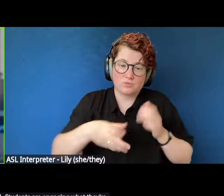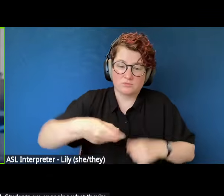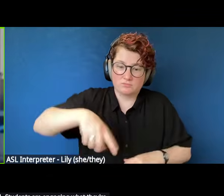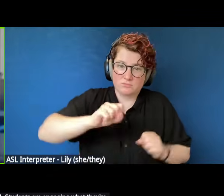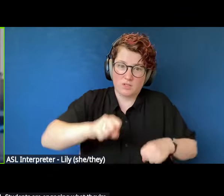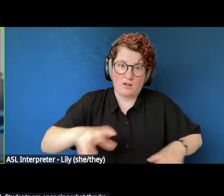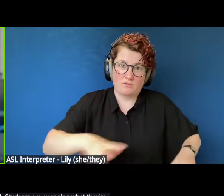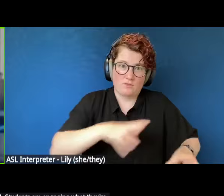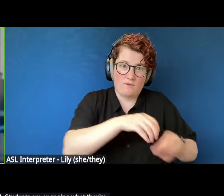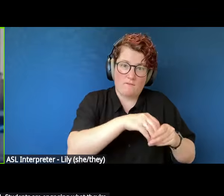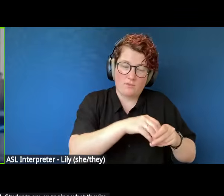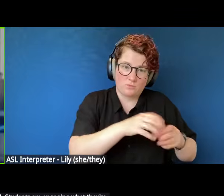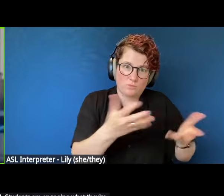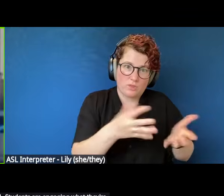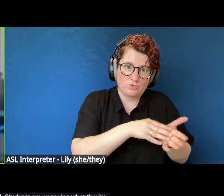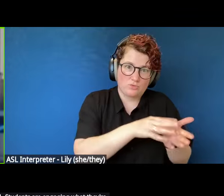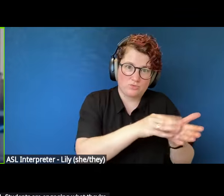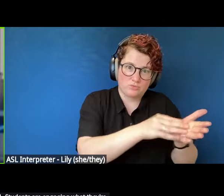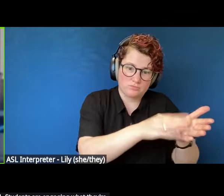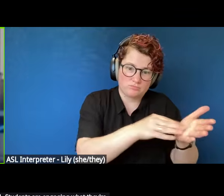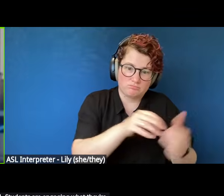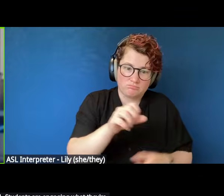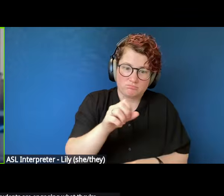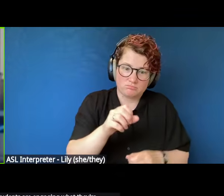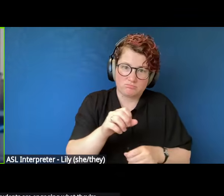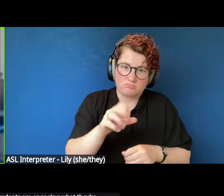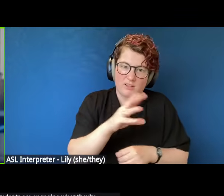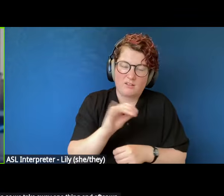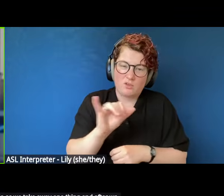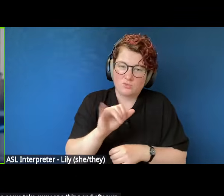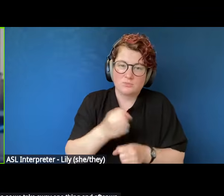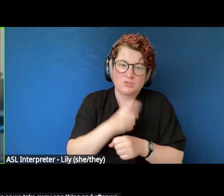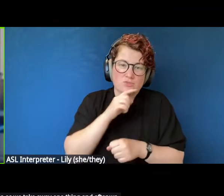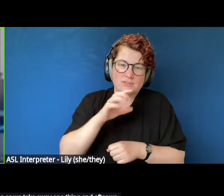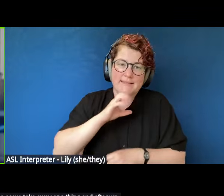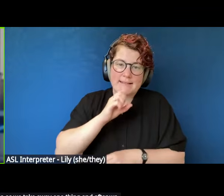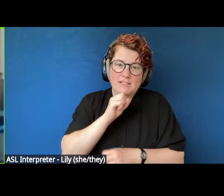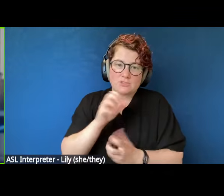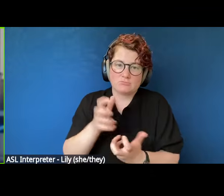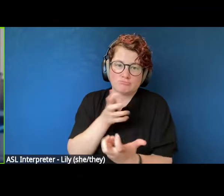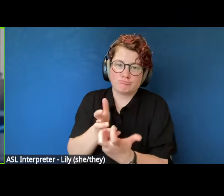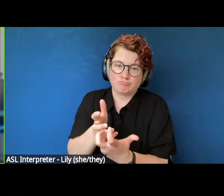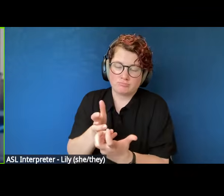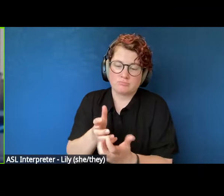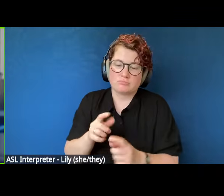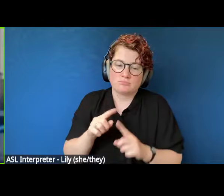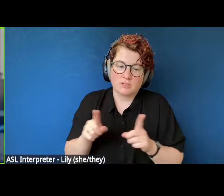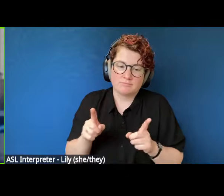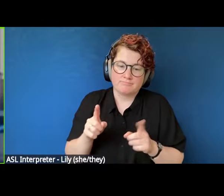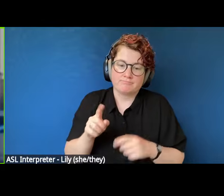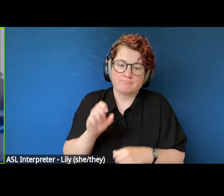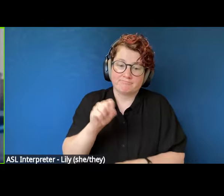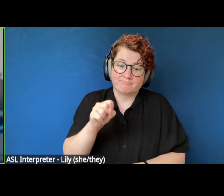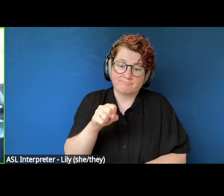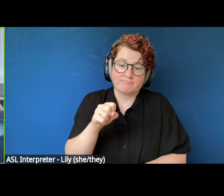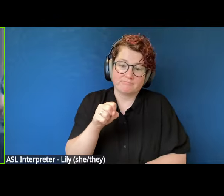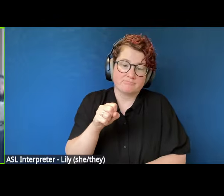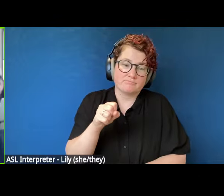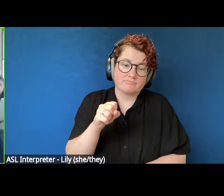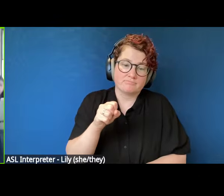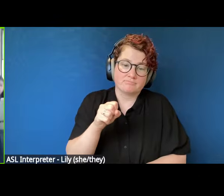So as we take away one thing, we have to be aware of what we're replacing with. So it's really good. Do we have a